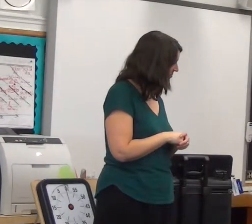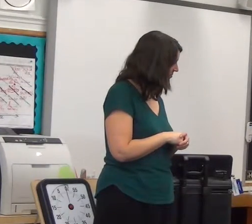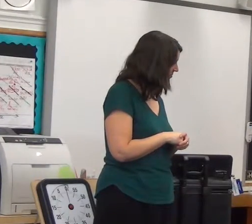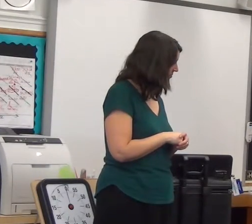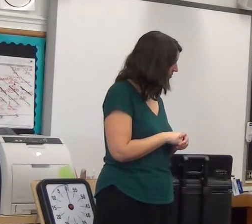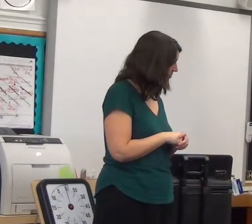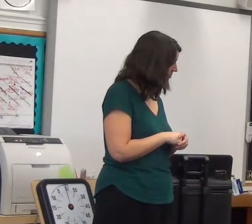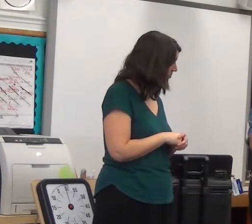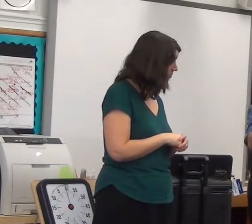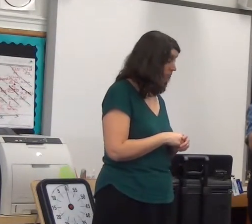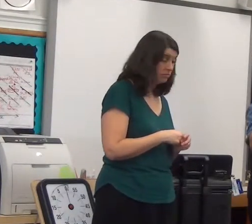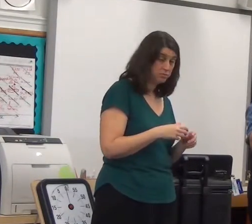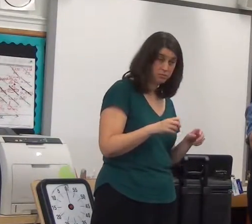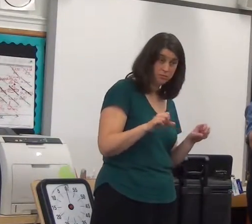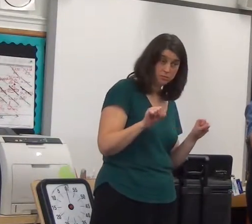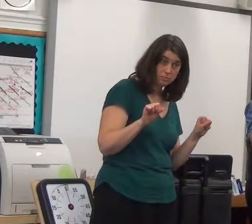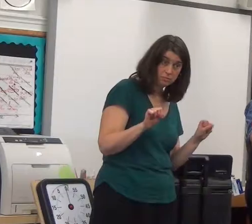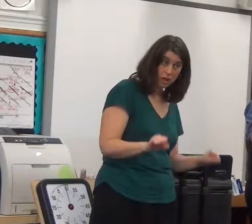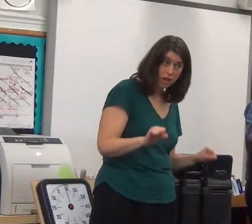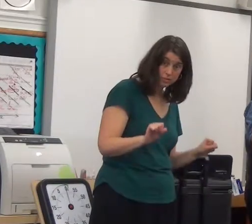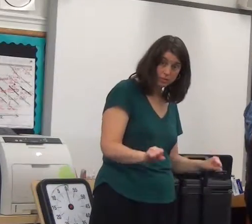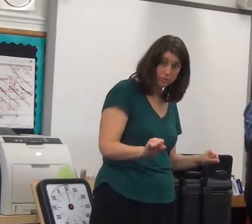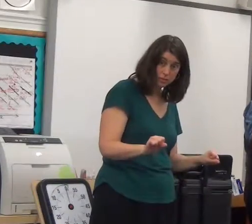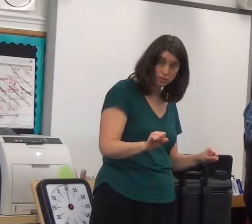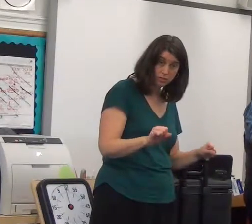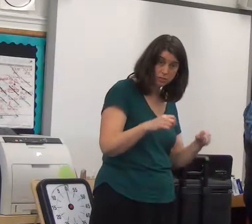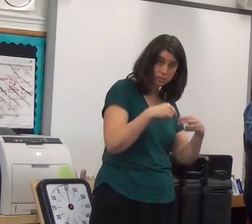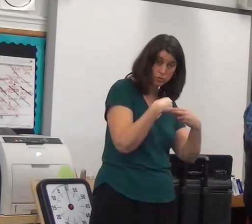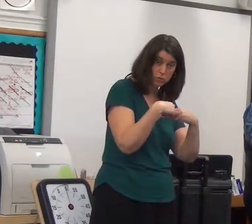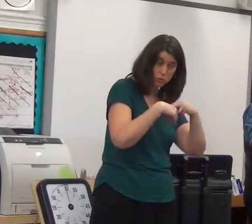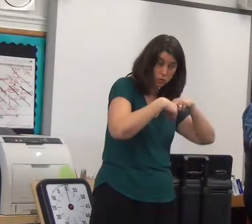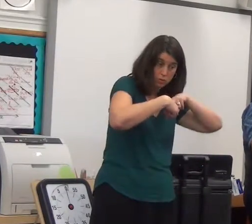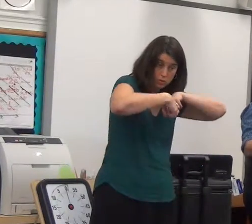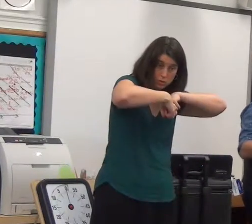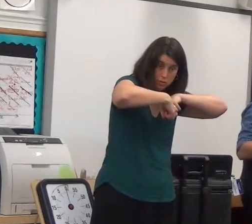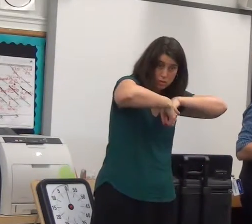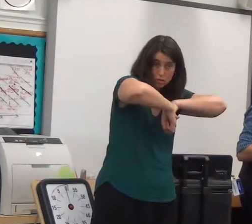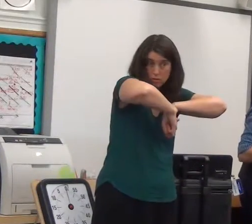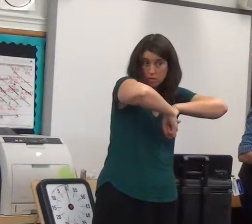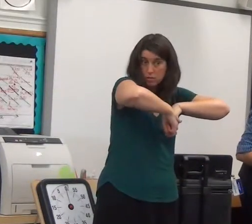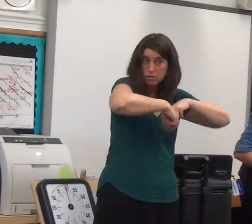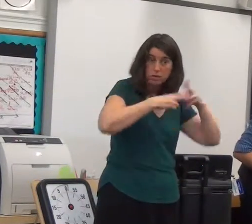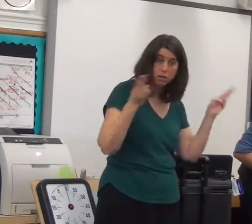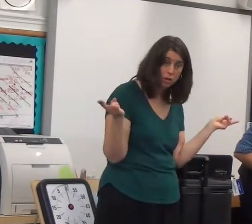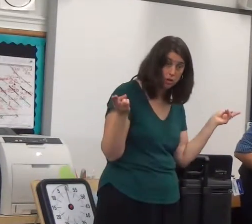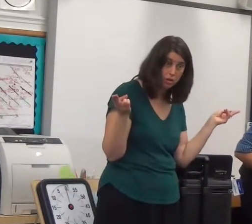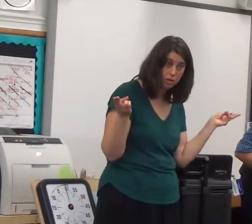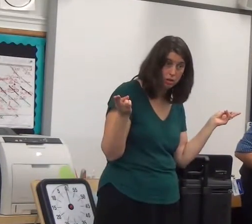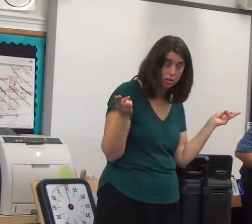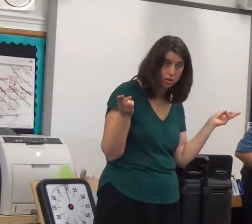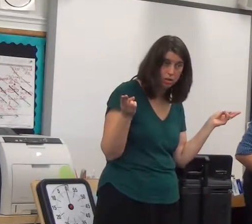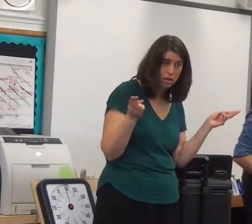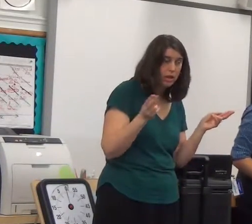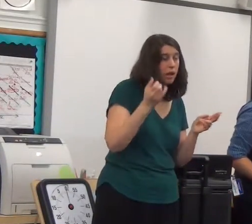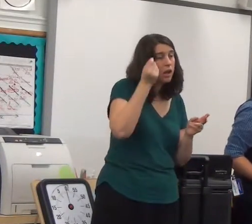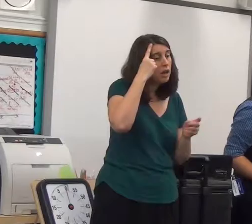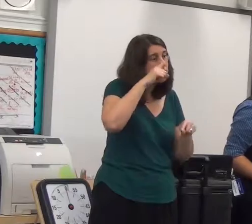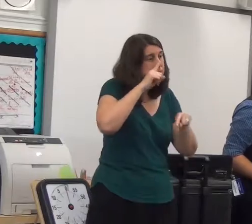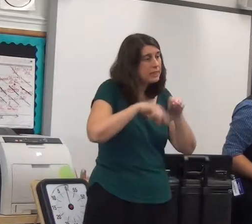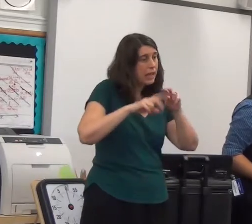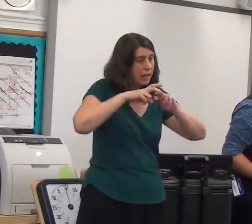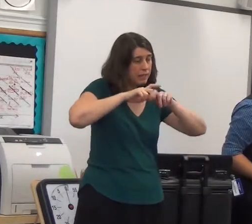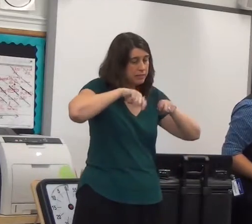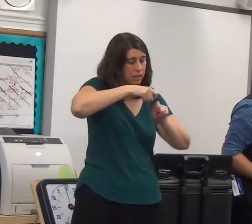Is it possible to get the knot out without me untying it? Is it